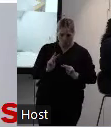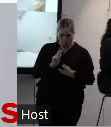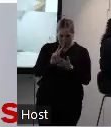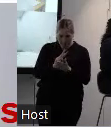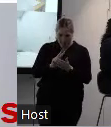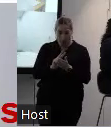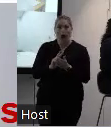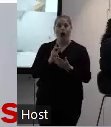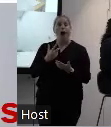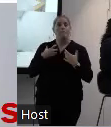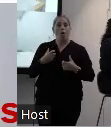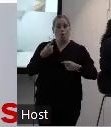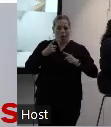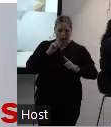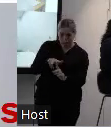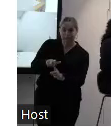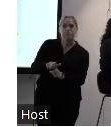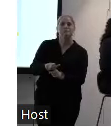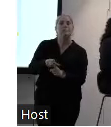appropriate support in a more streamlined manner.